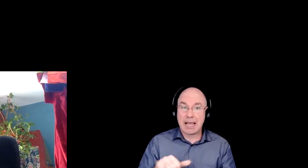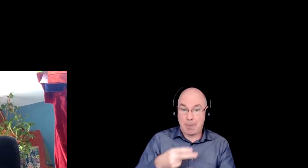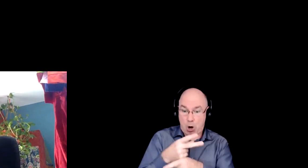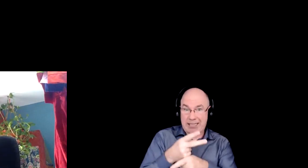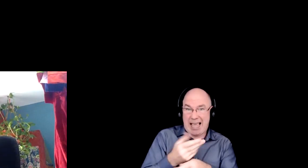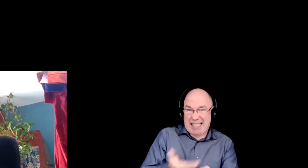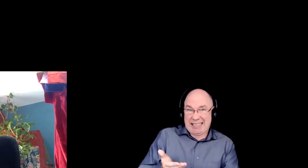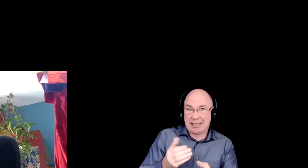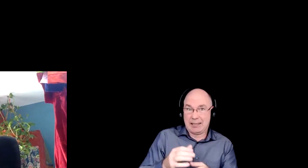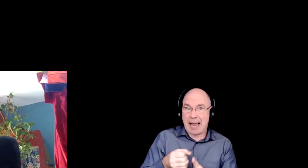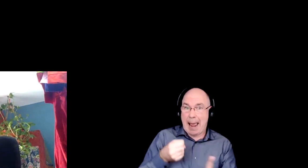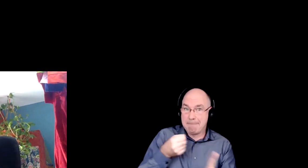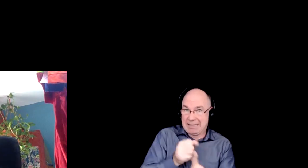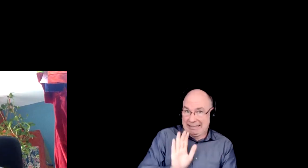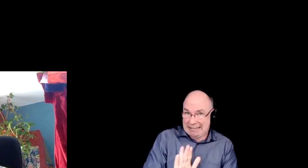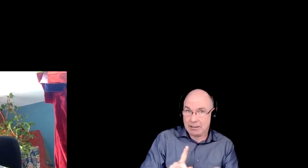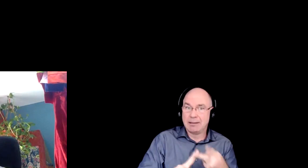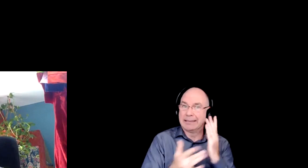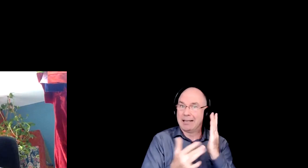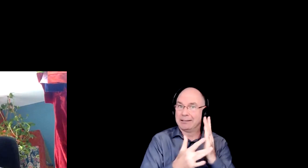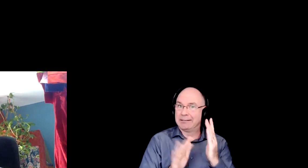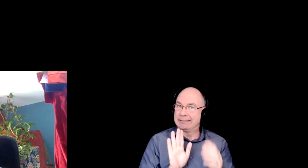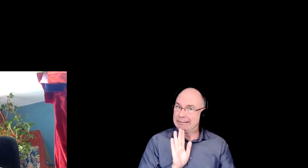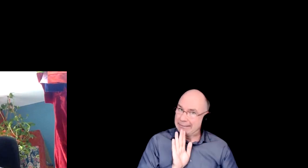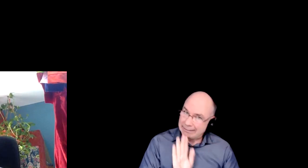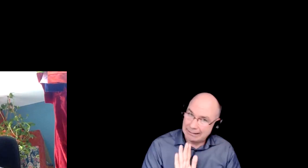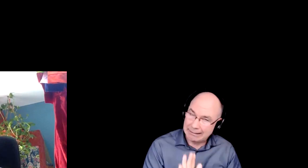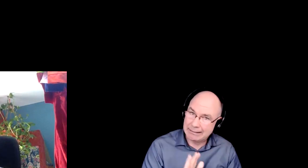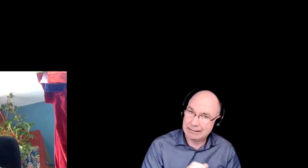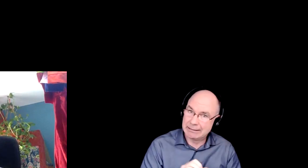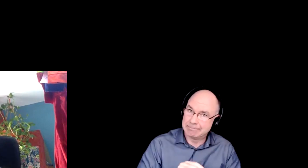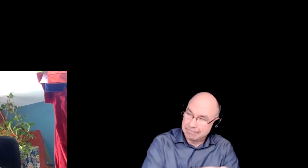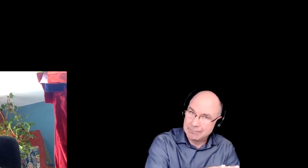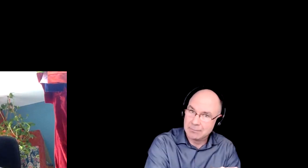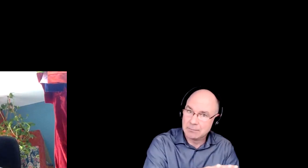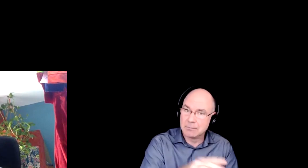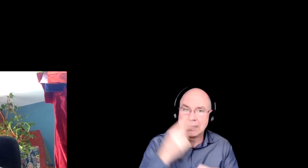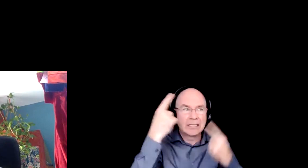product, impact of the technology. So really consider what